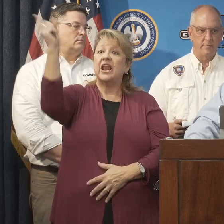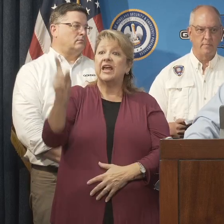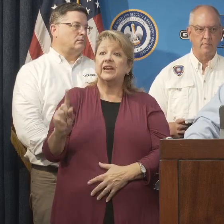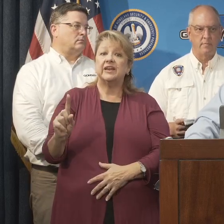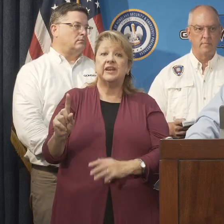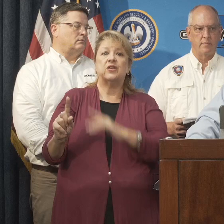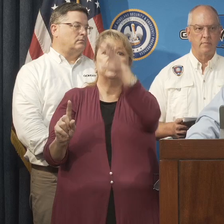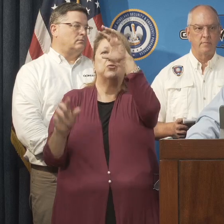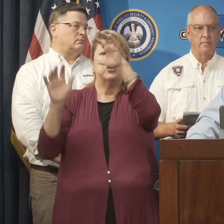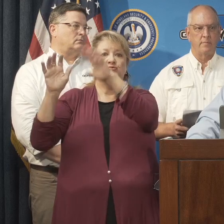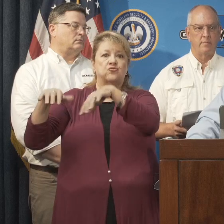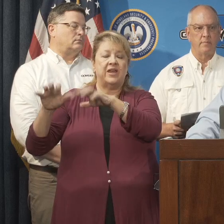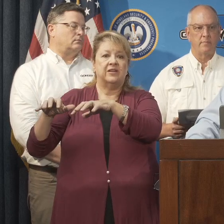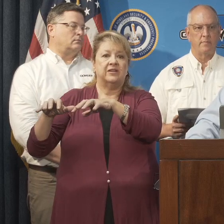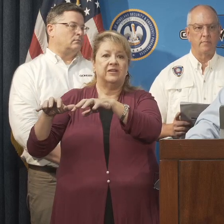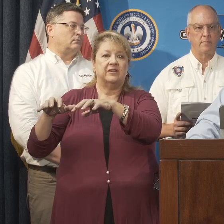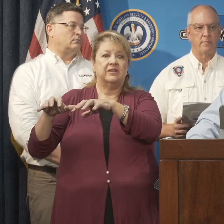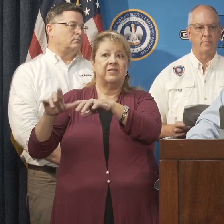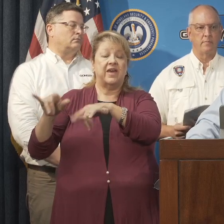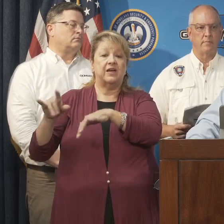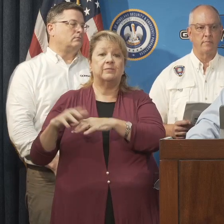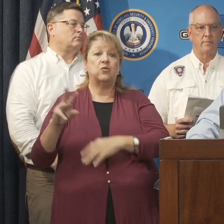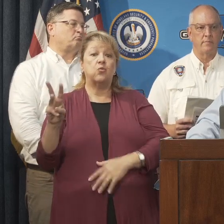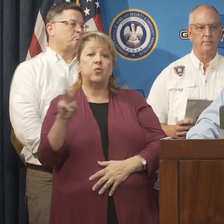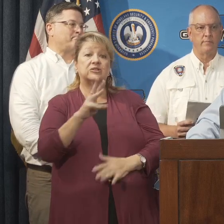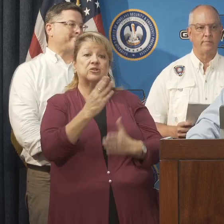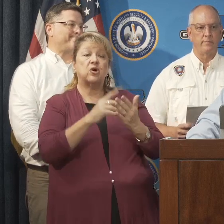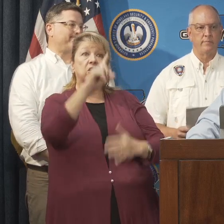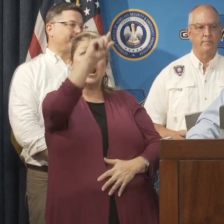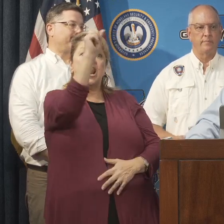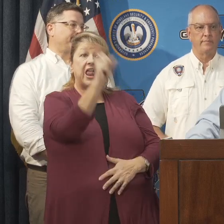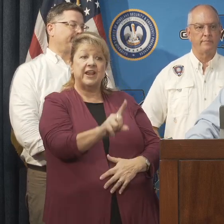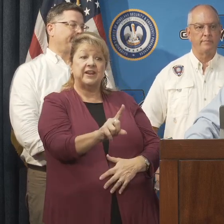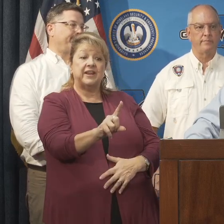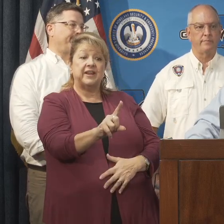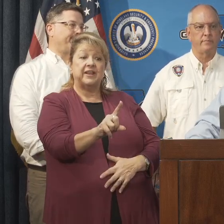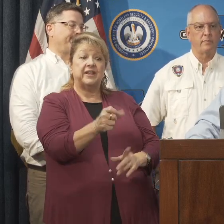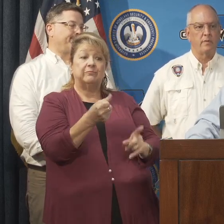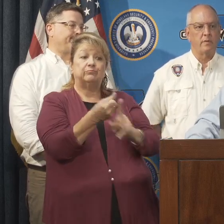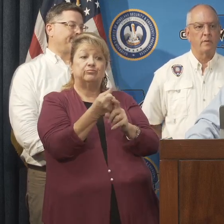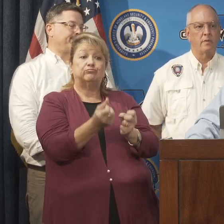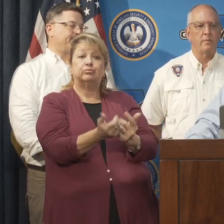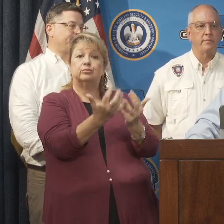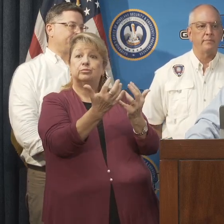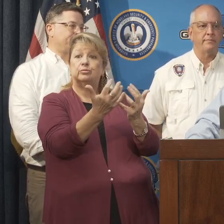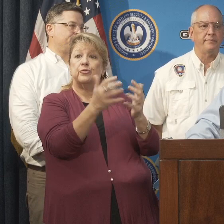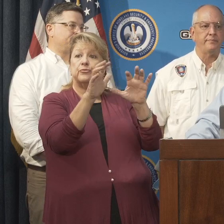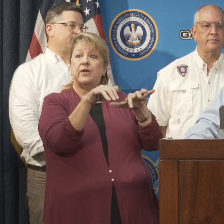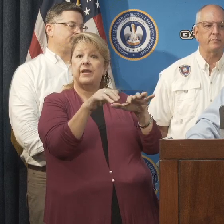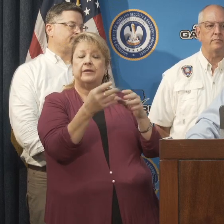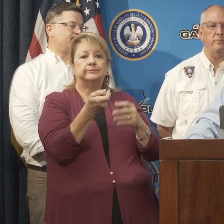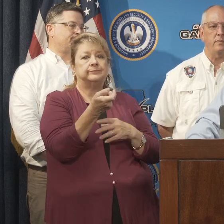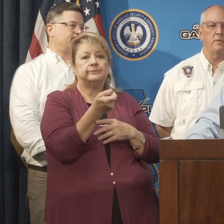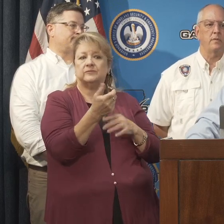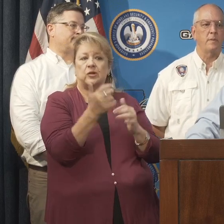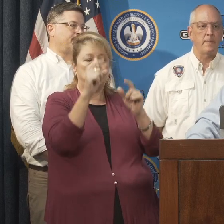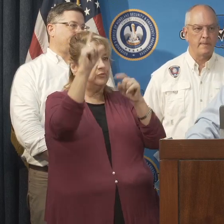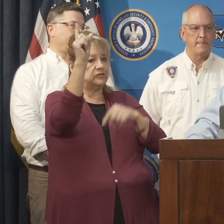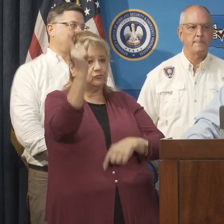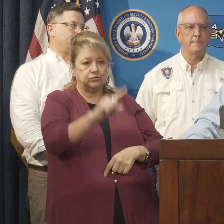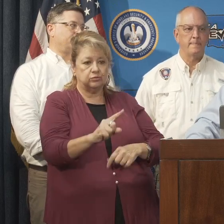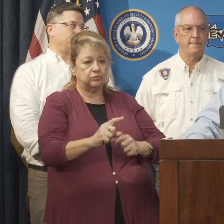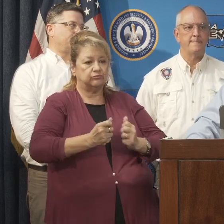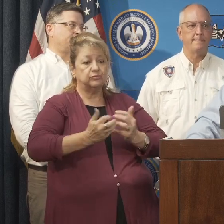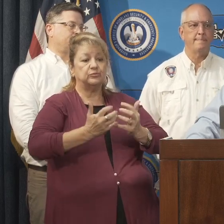followed by rain. But in the western part of the state, the lightning strikes were not followed by rain. and it started large fires in and